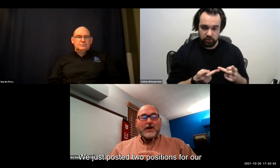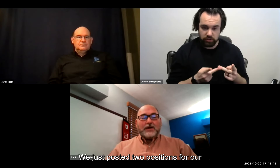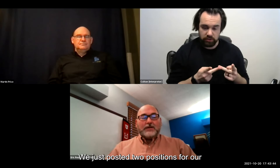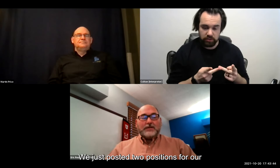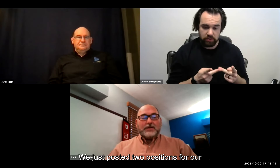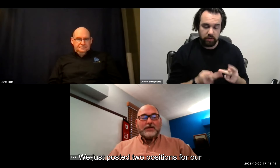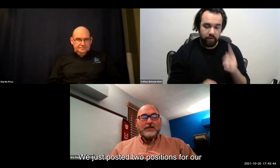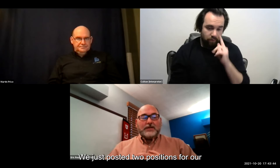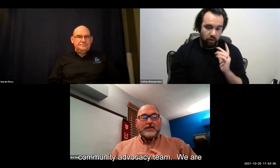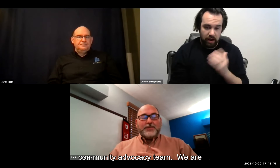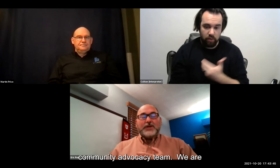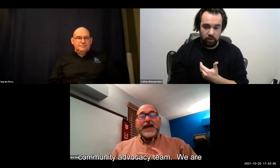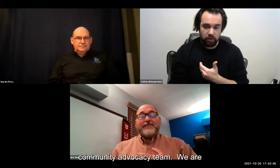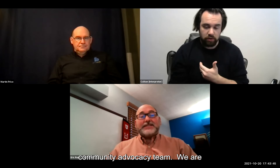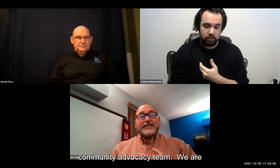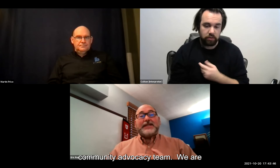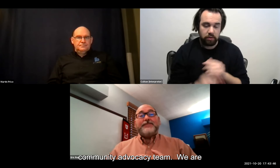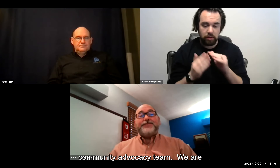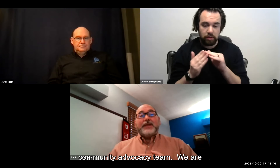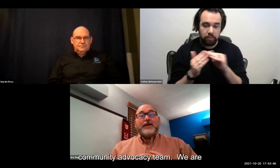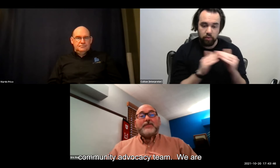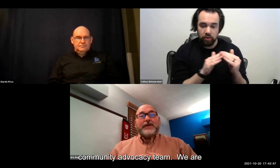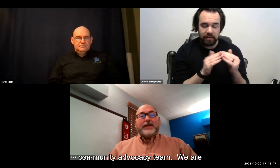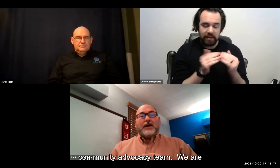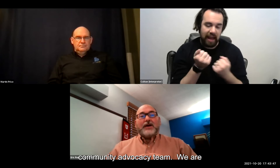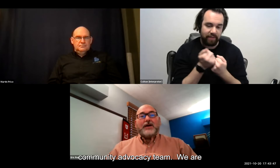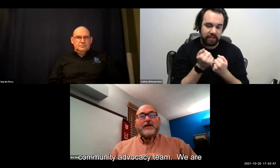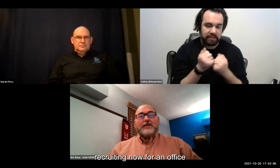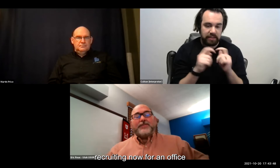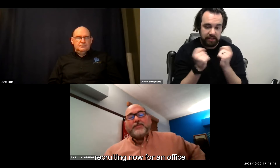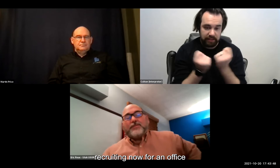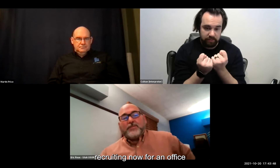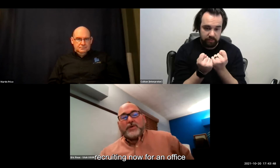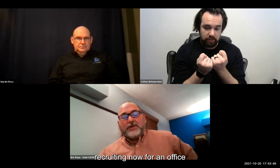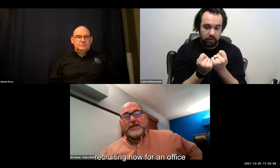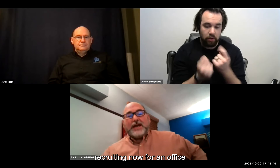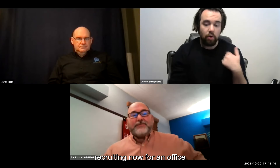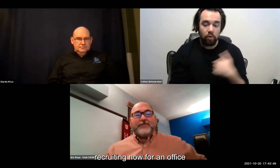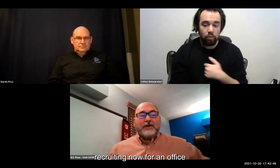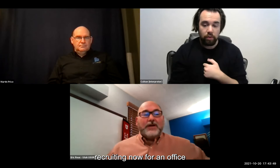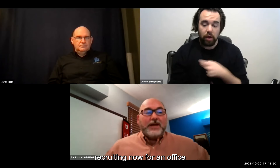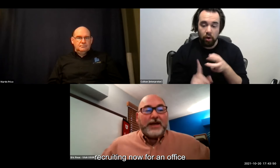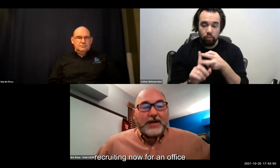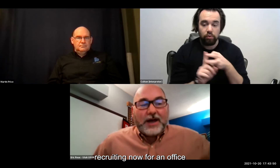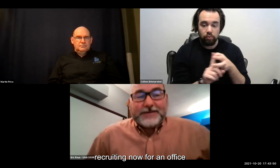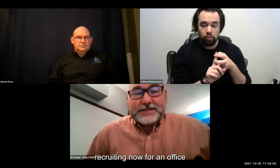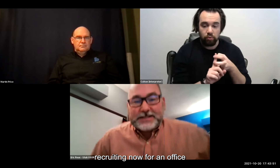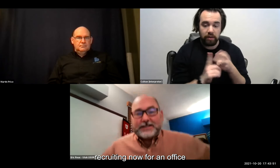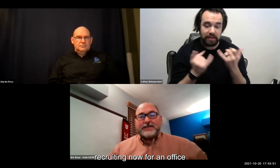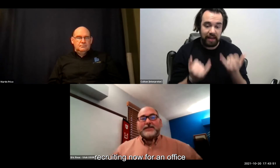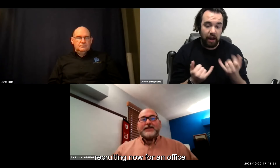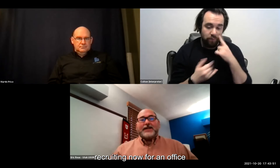for our community advocacy team. We are recruiting now for an